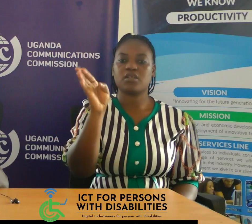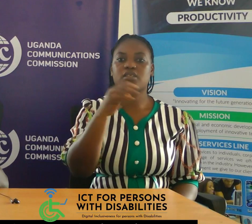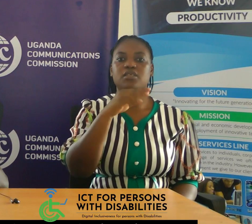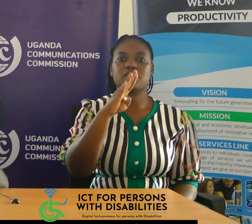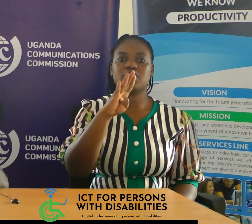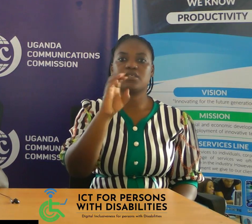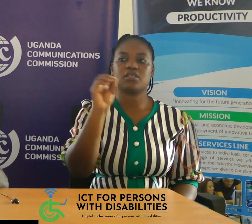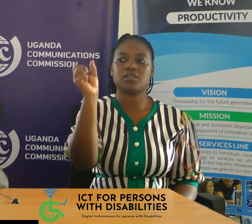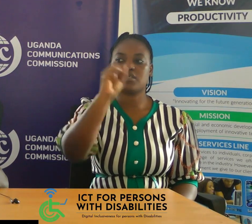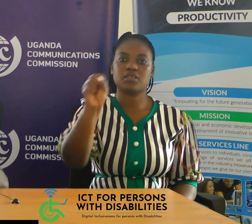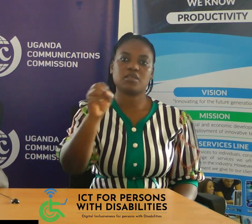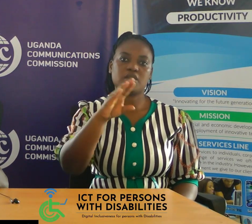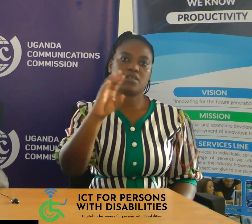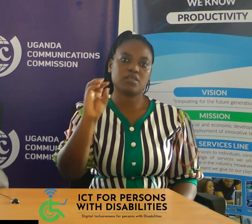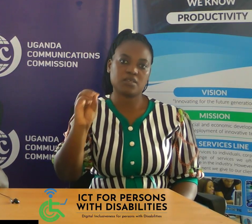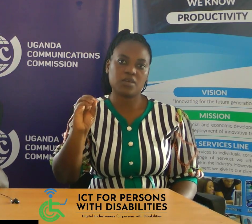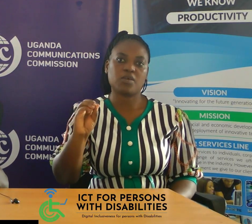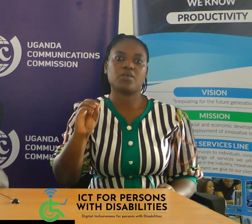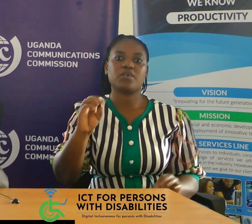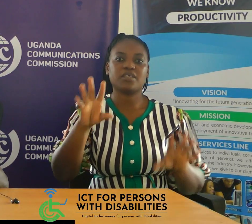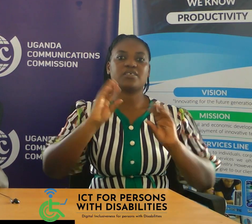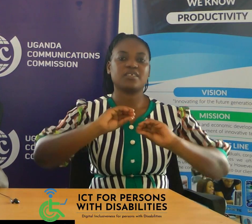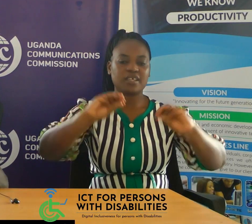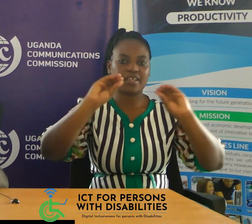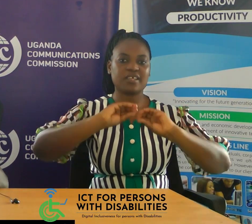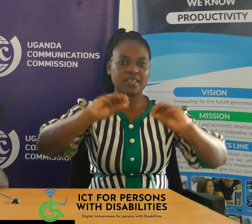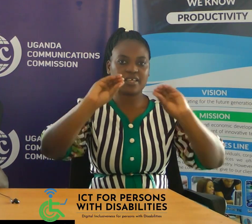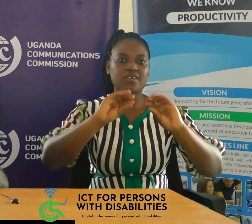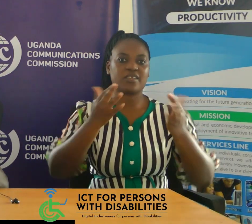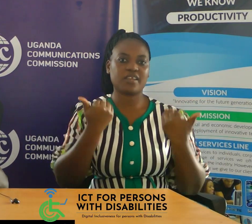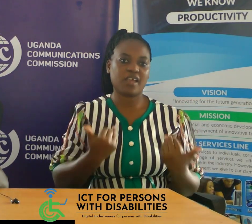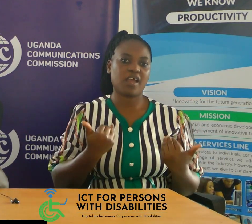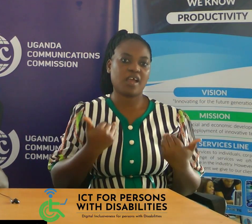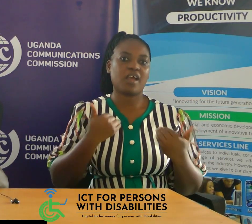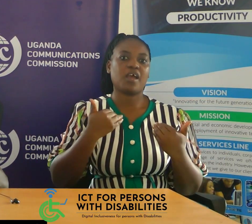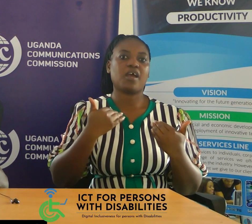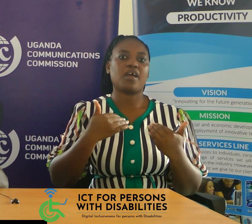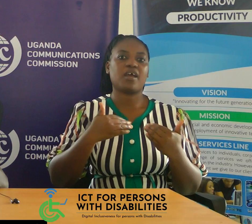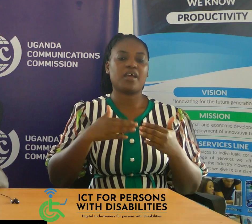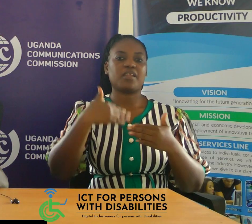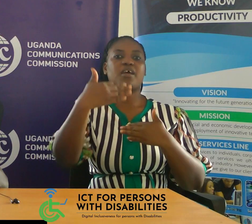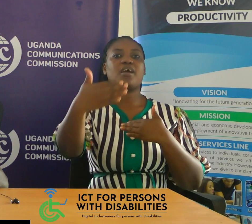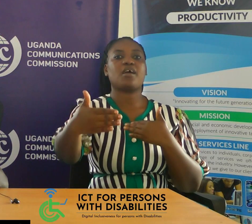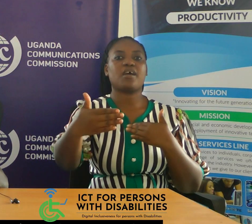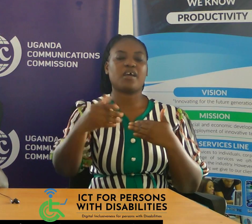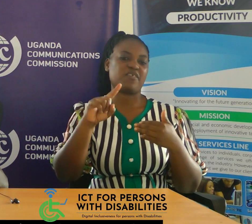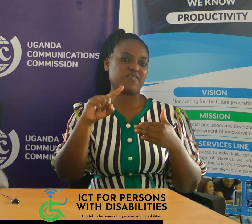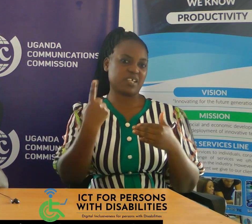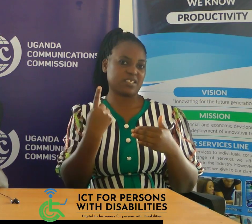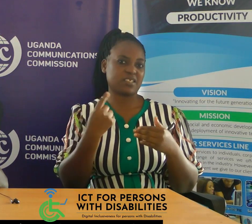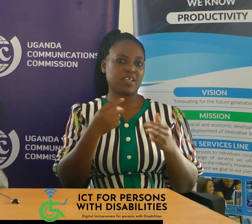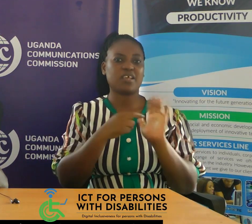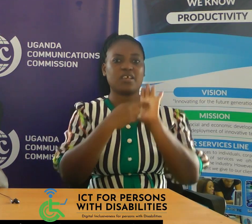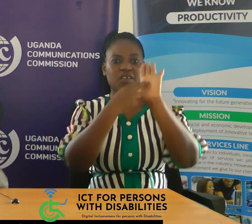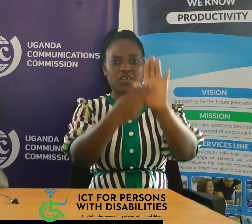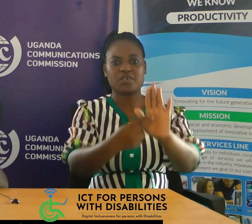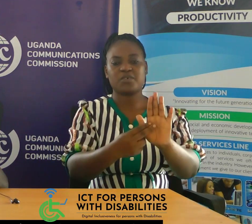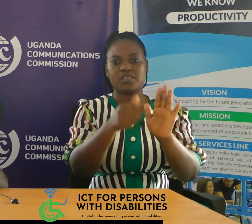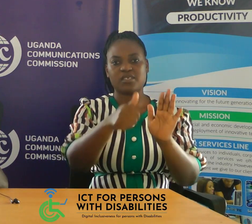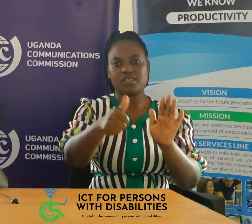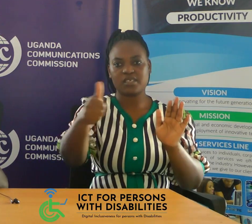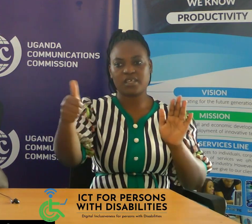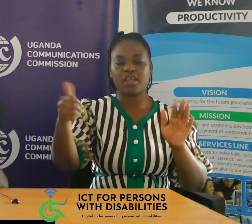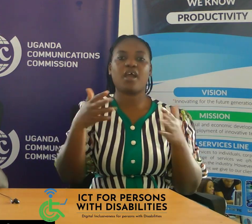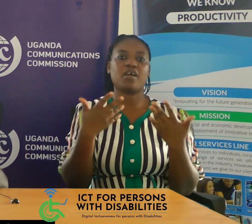to be teaching you. Yeah, later on, at first we are going to introduce